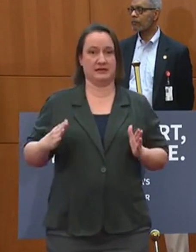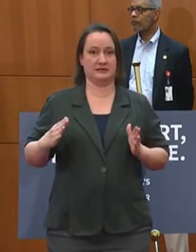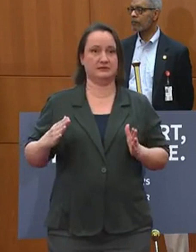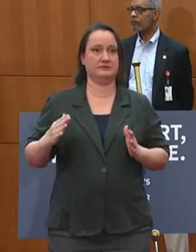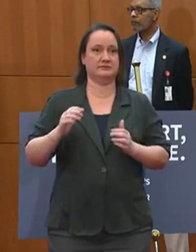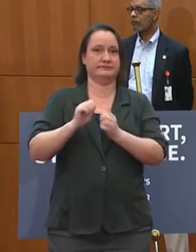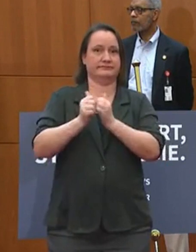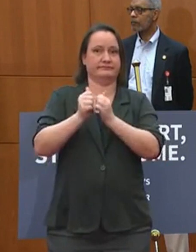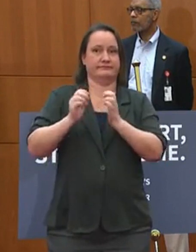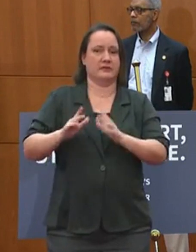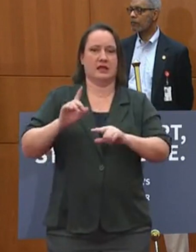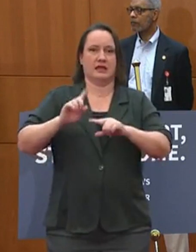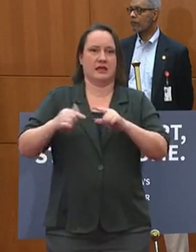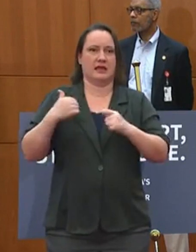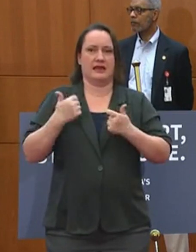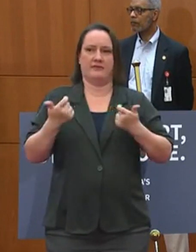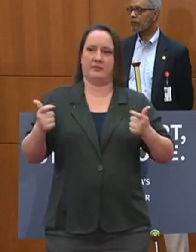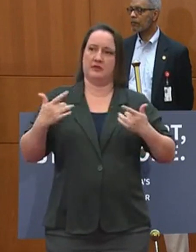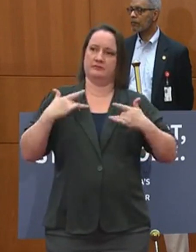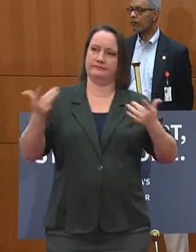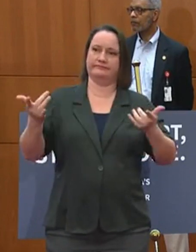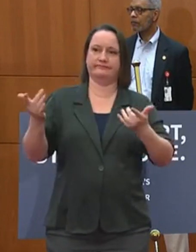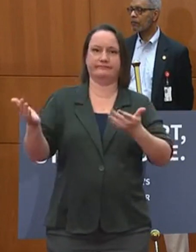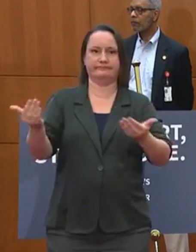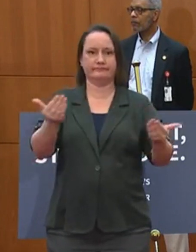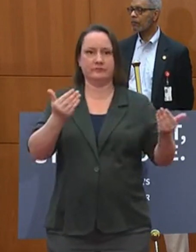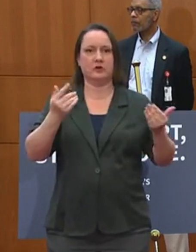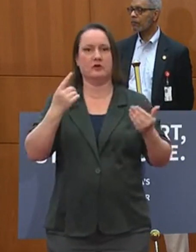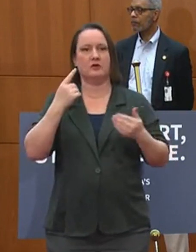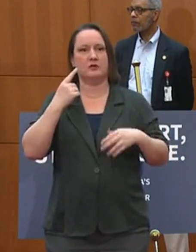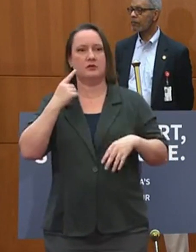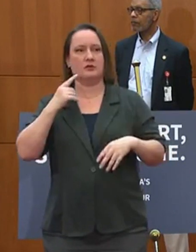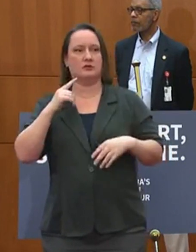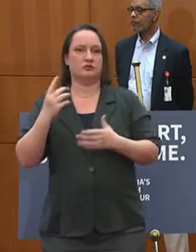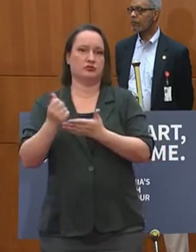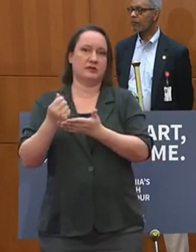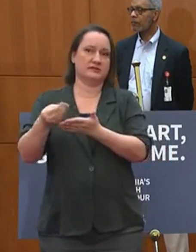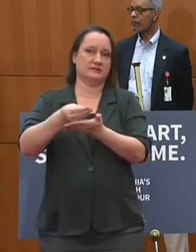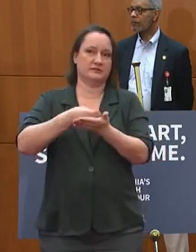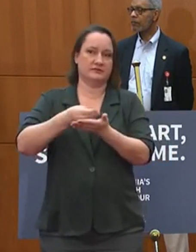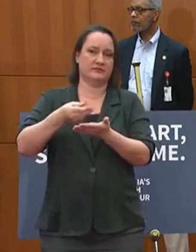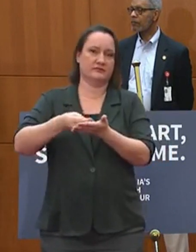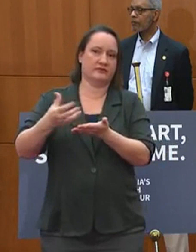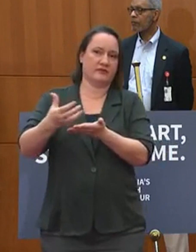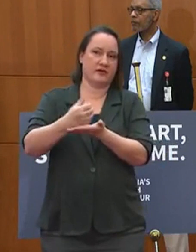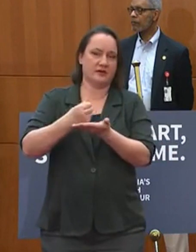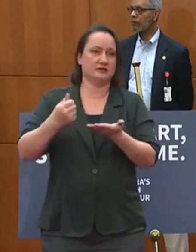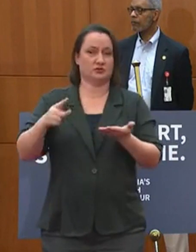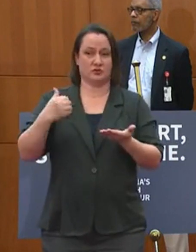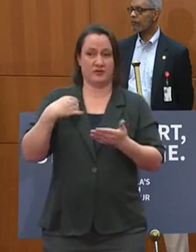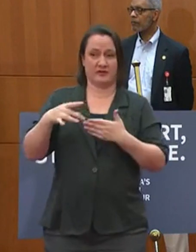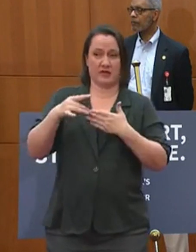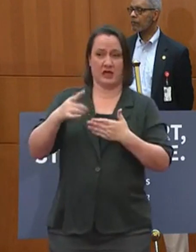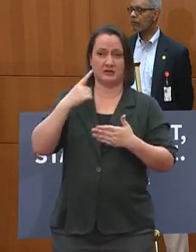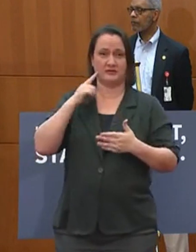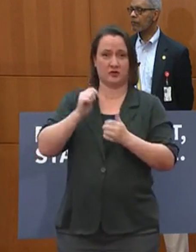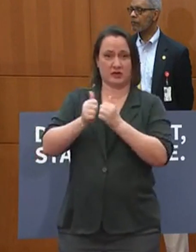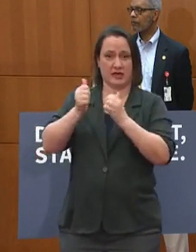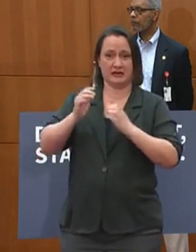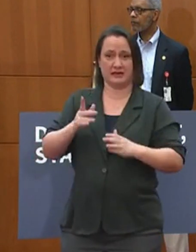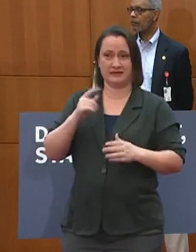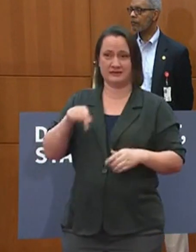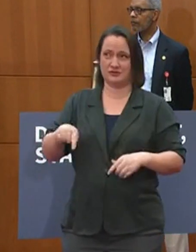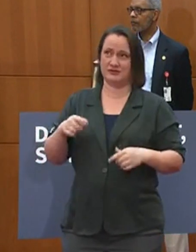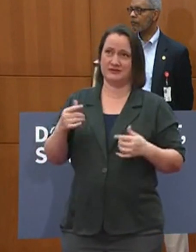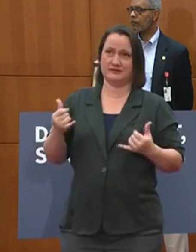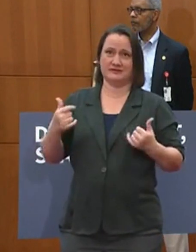hold large events for supporters or to raise funds. Do you have any guidance for candidates in this